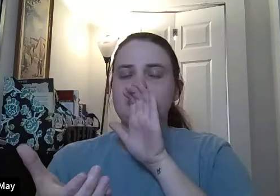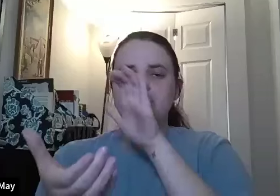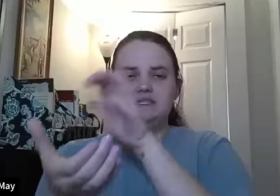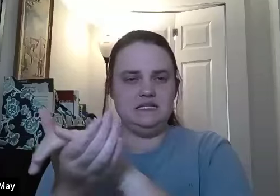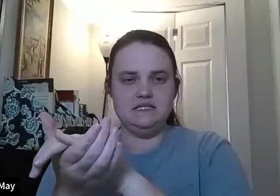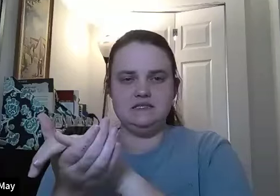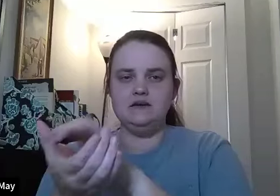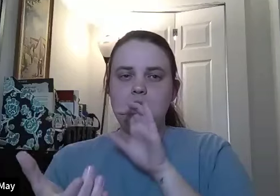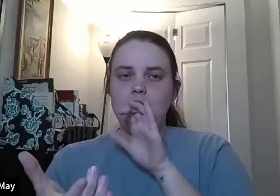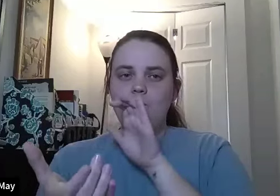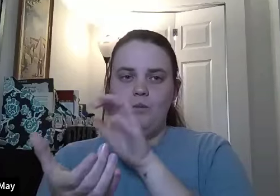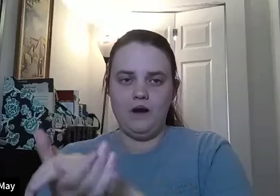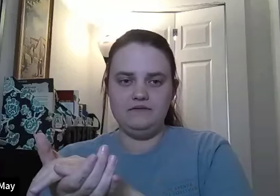open C's. Wife,